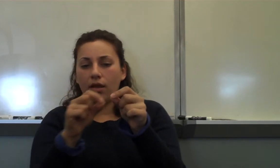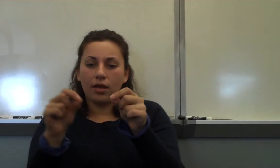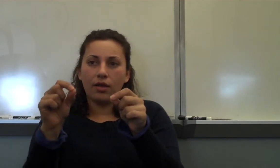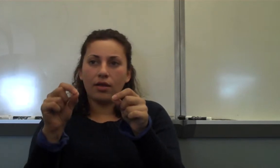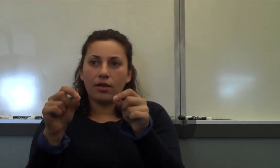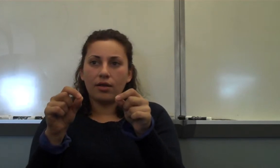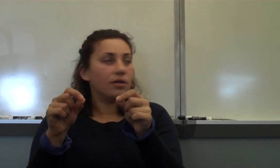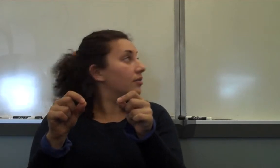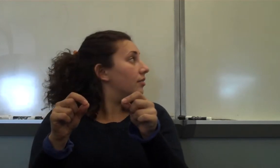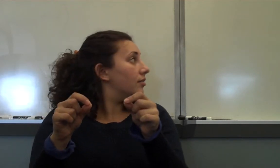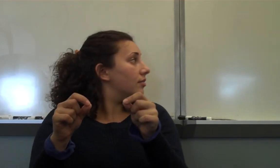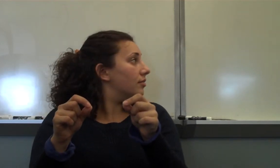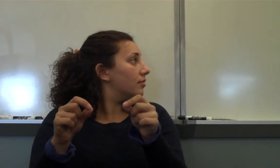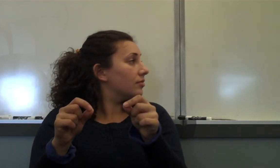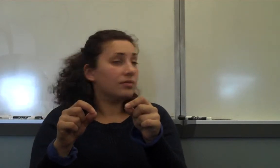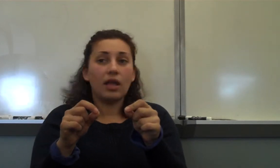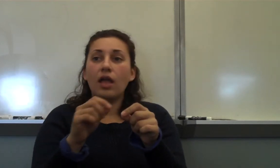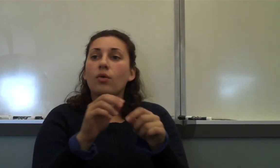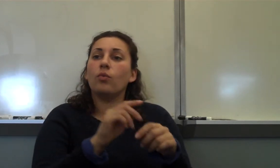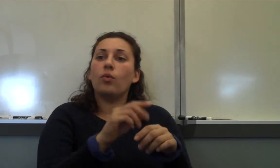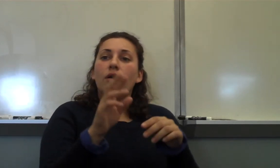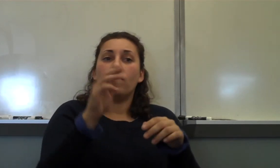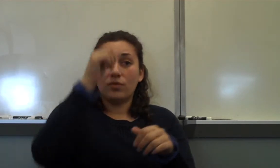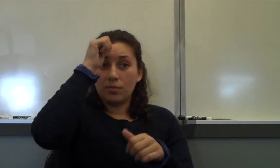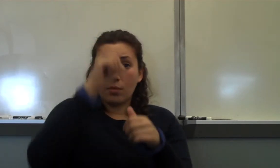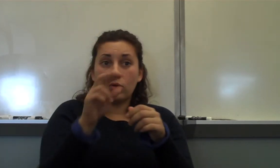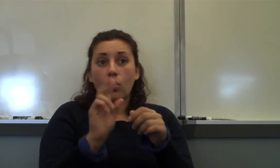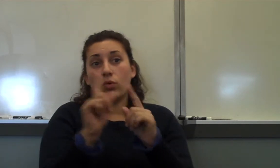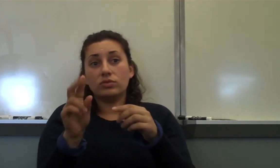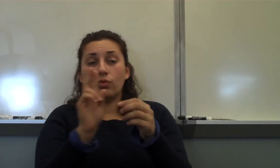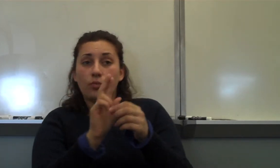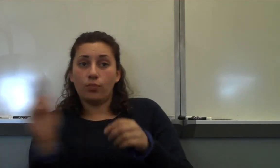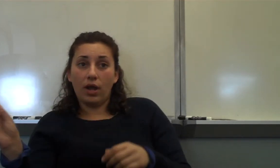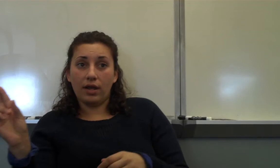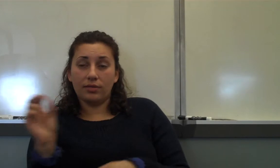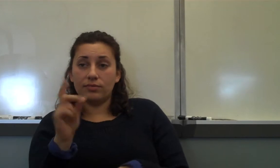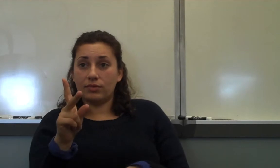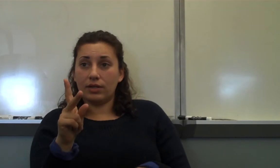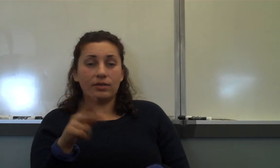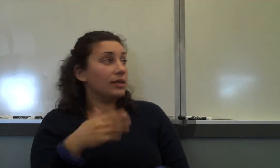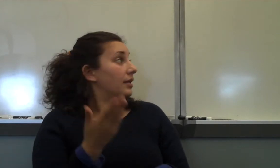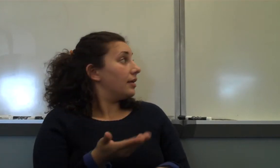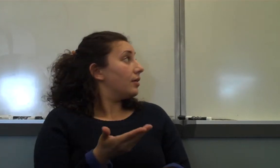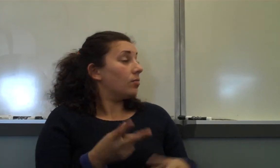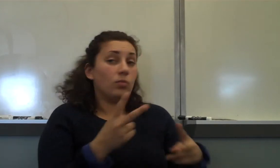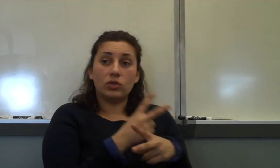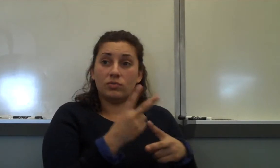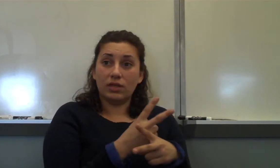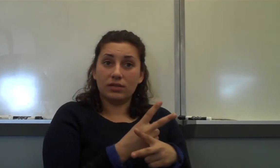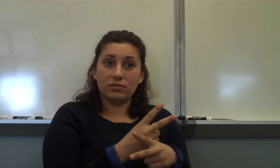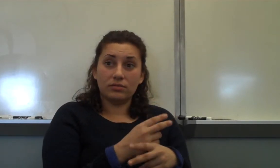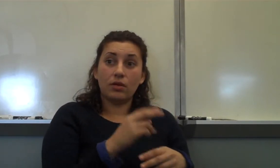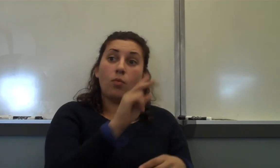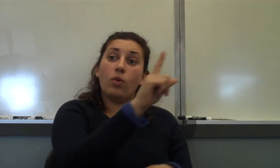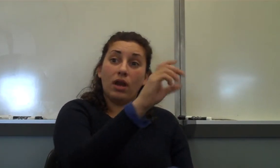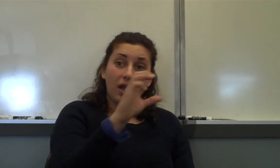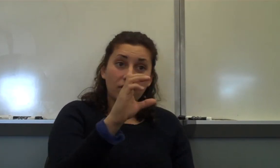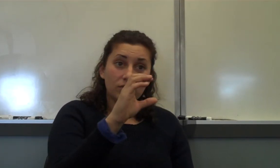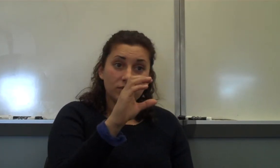and the 7 over here to the right of the 7. Okay? Here we multiplied the same number by 100. It shifted the decimal